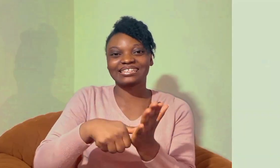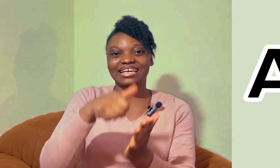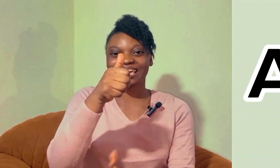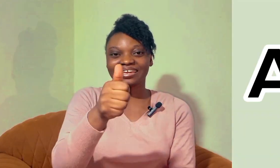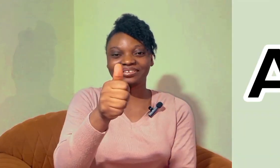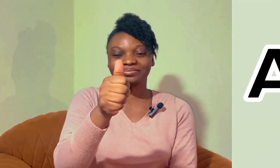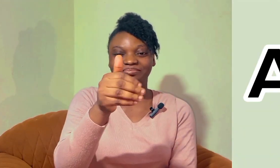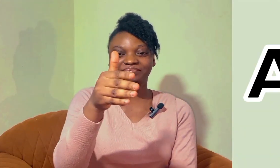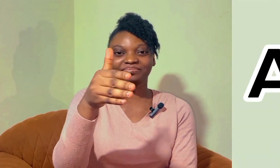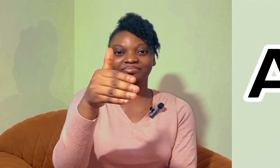Letter A,